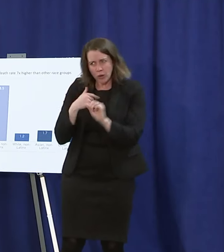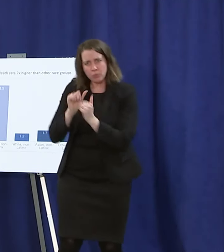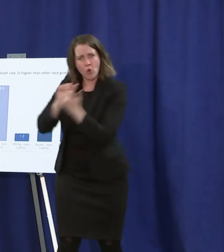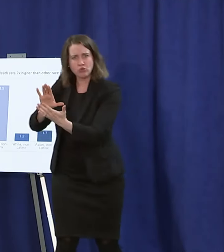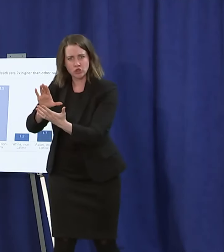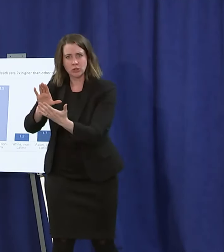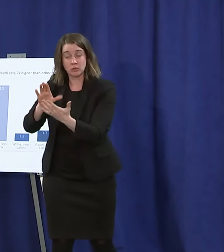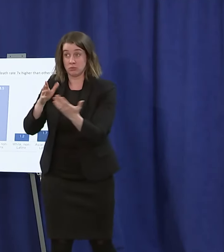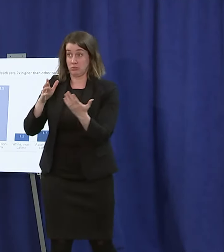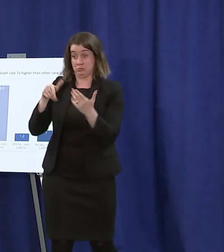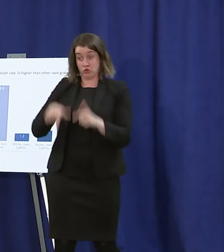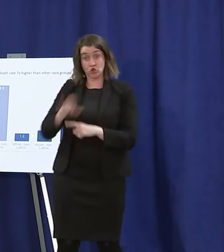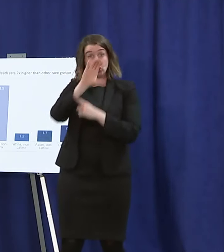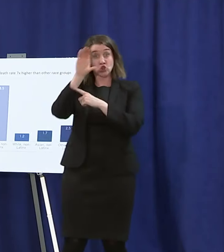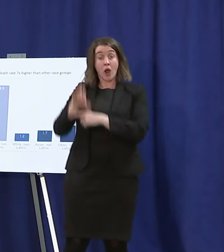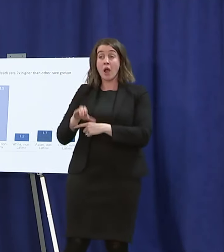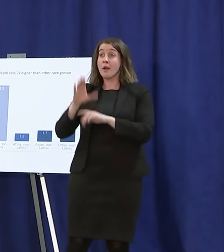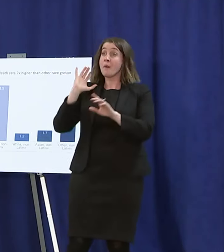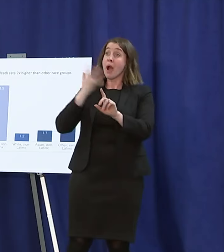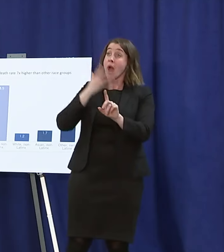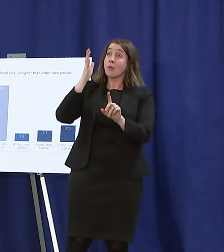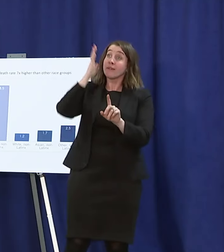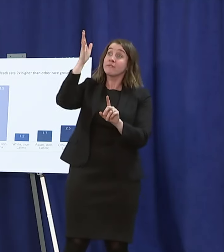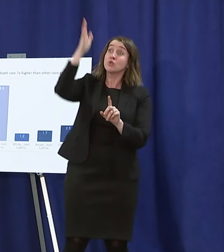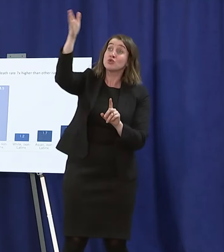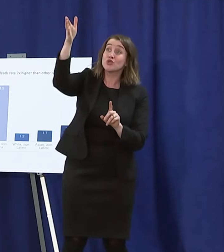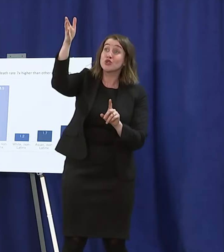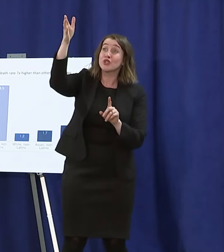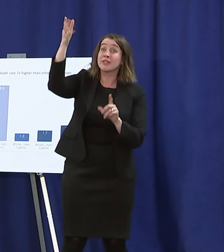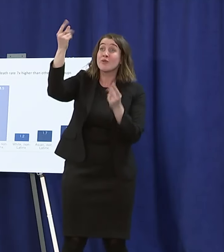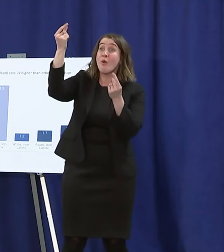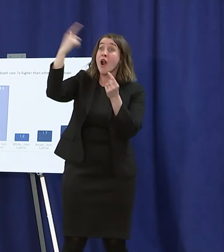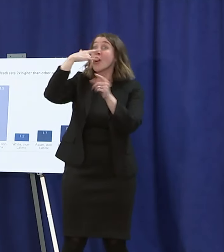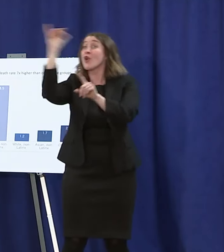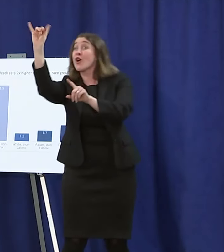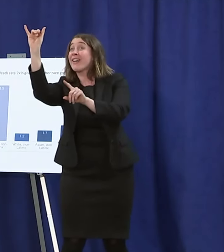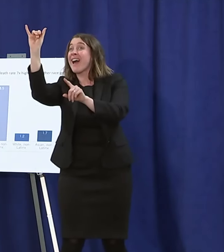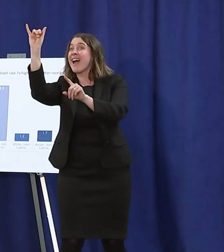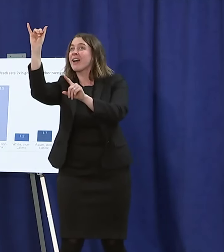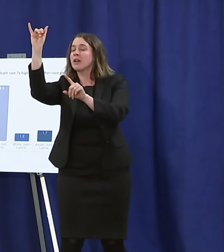city, in my estimation, is tied to how